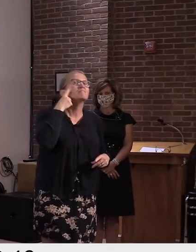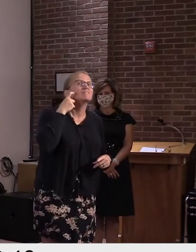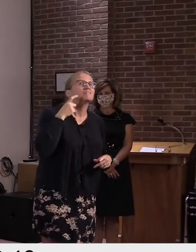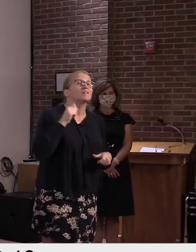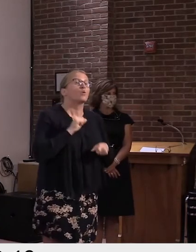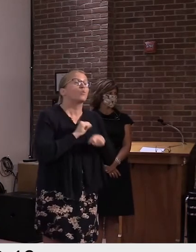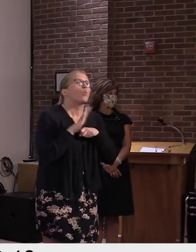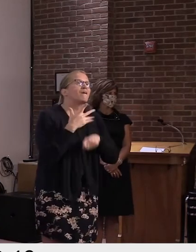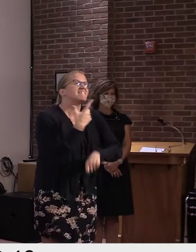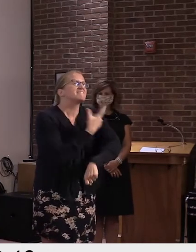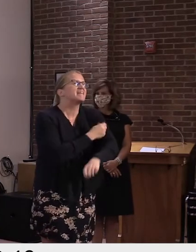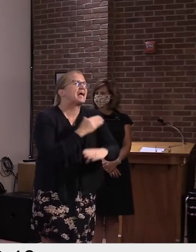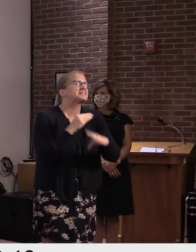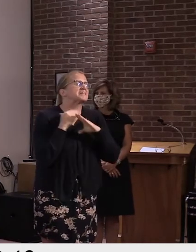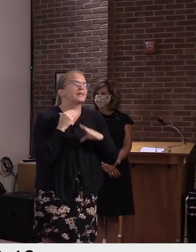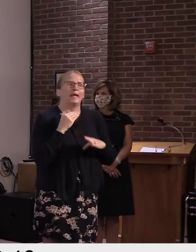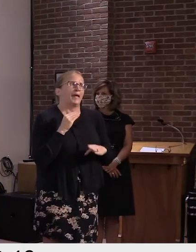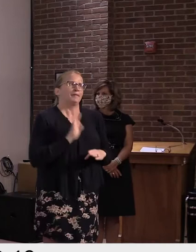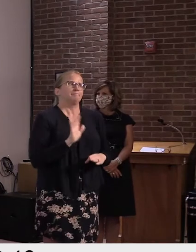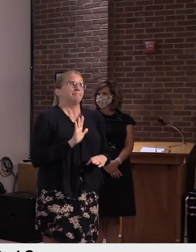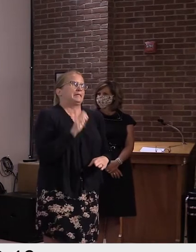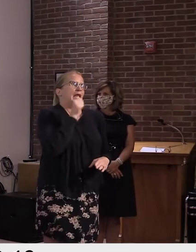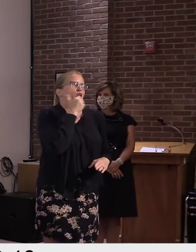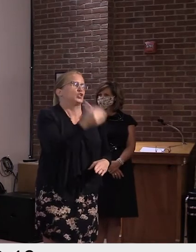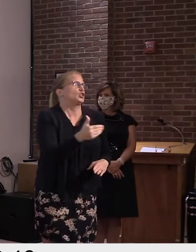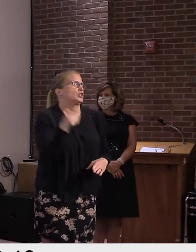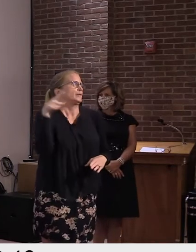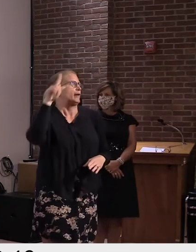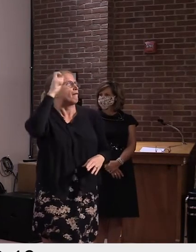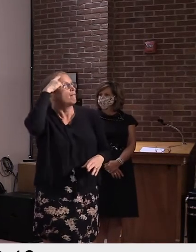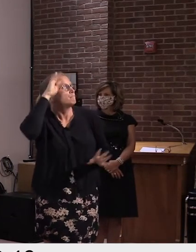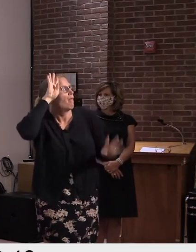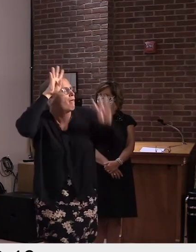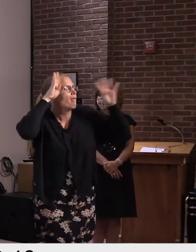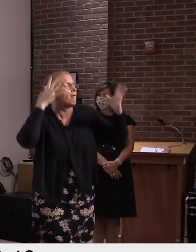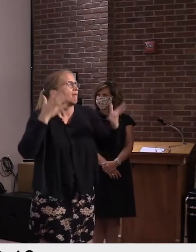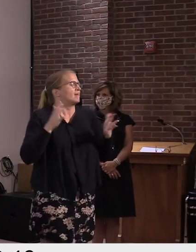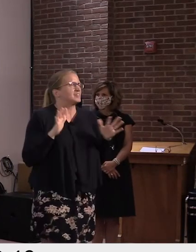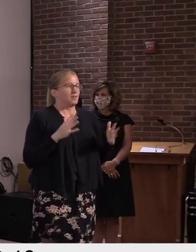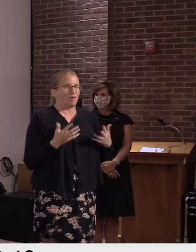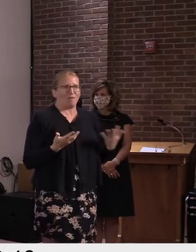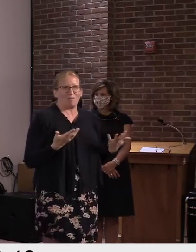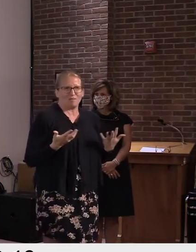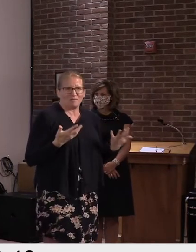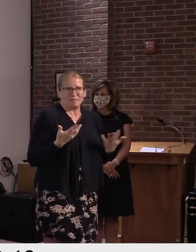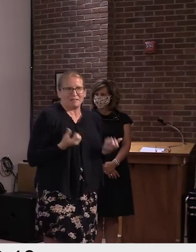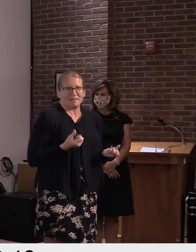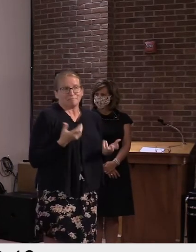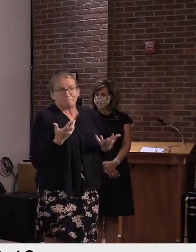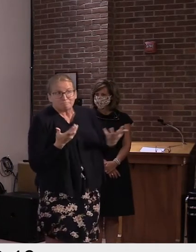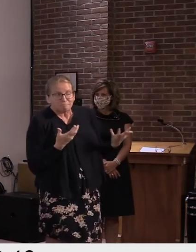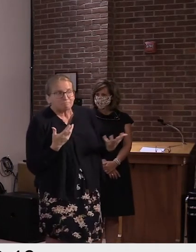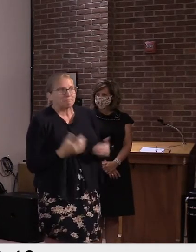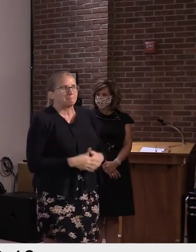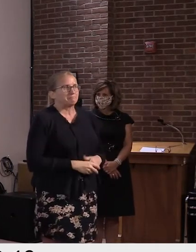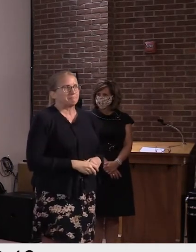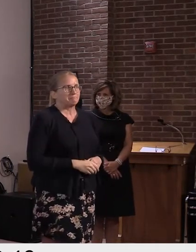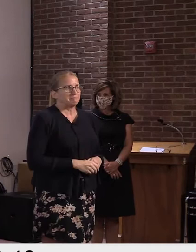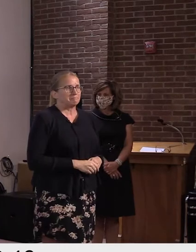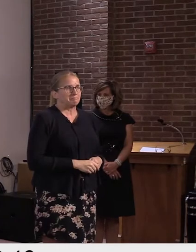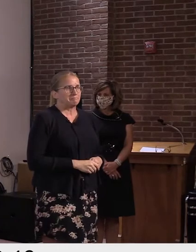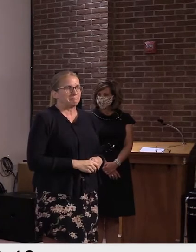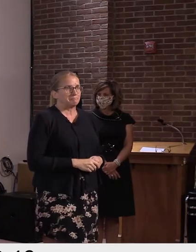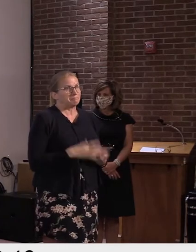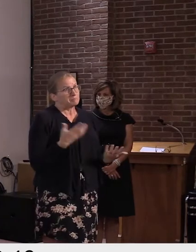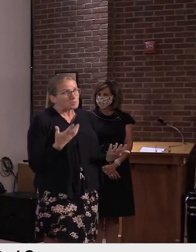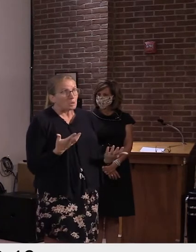complaints about the idea that there will, you know, be vaccinations for COVID. And